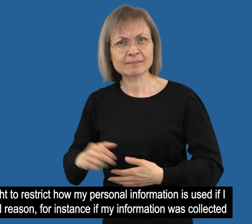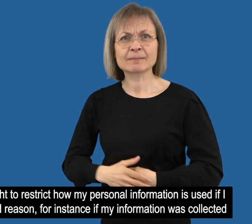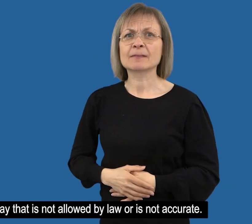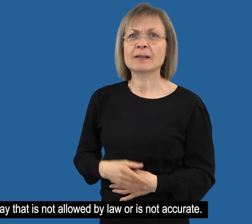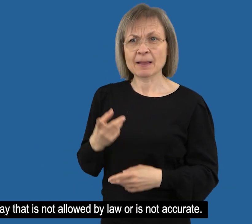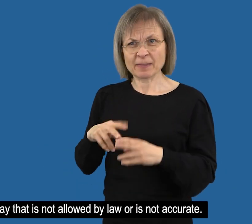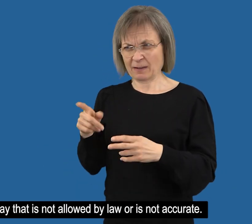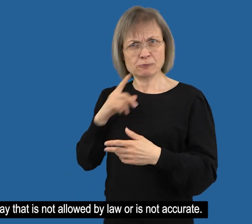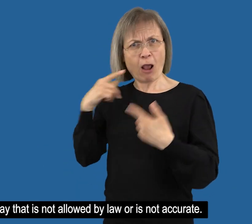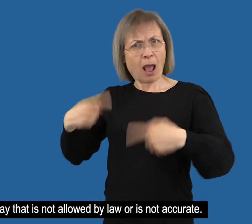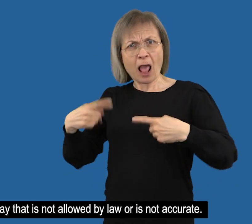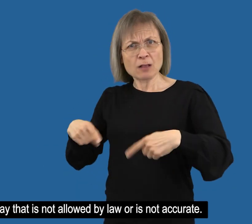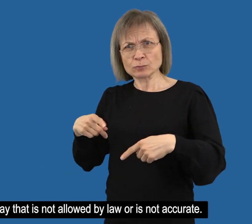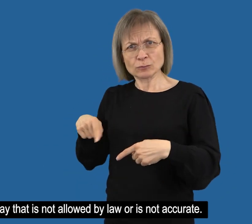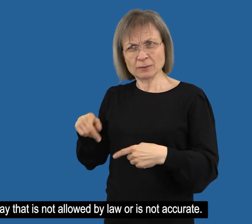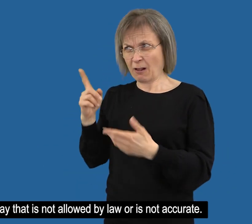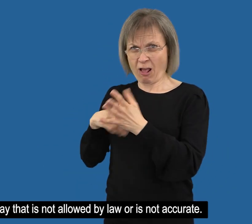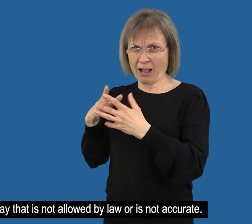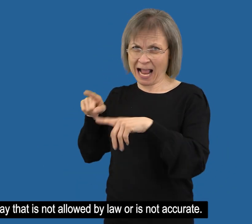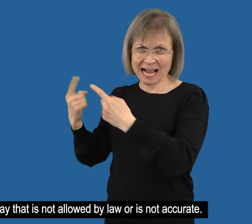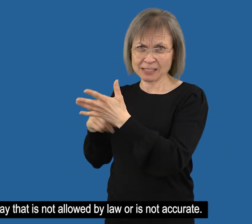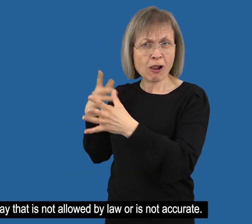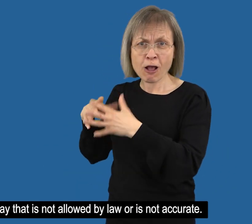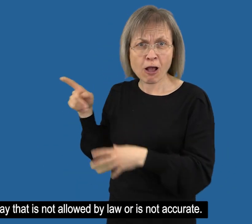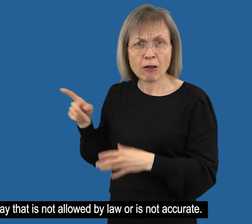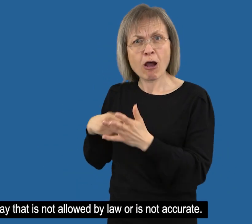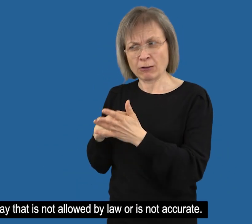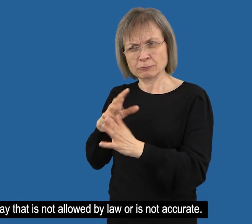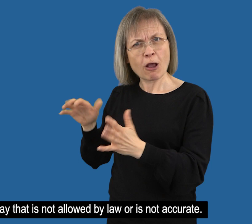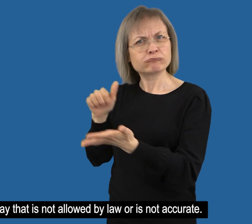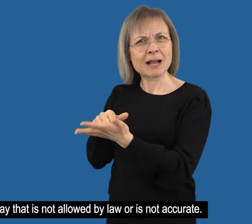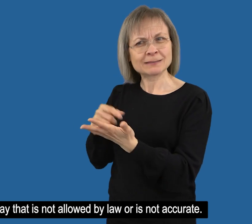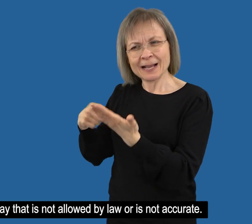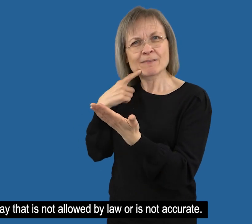collected in a way that was not allowed by law or is not accurate.